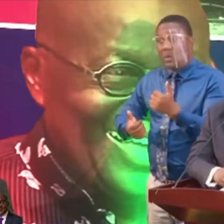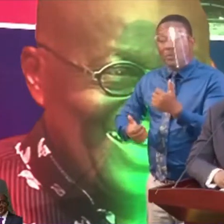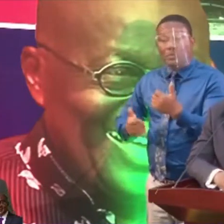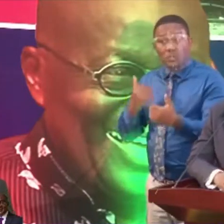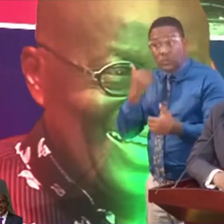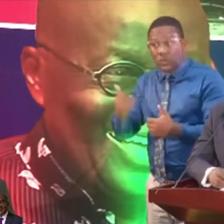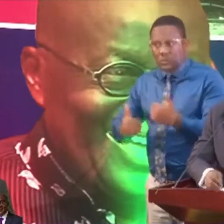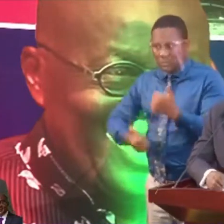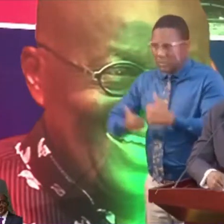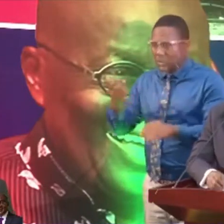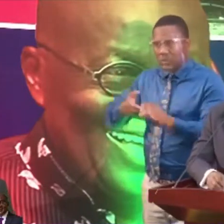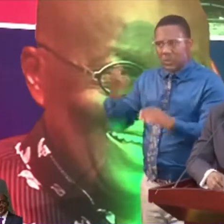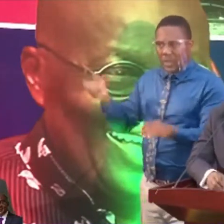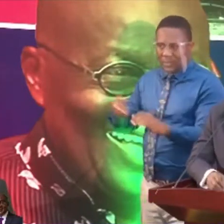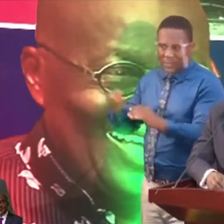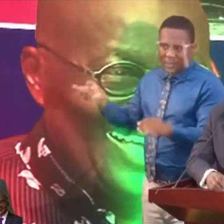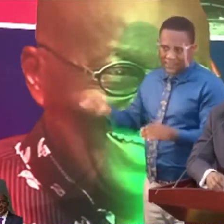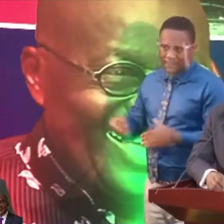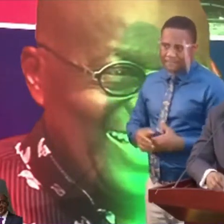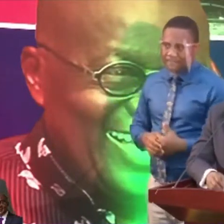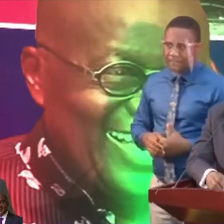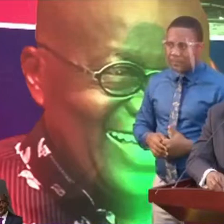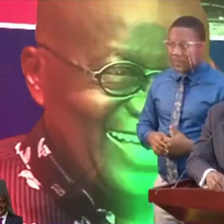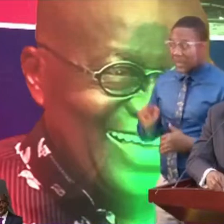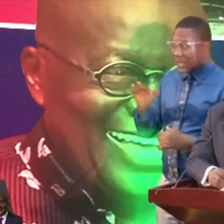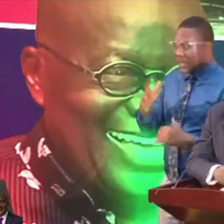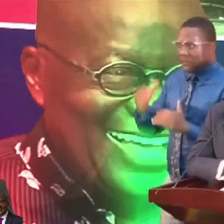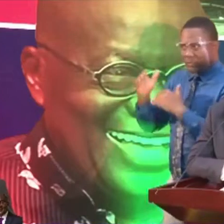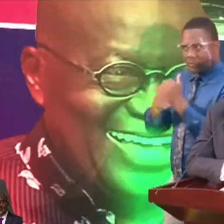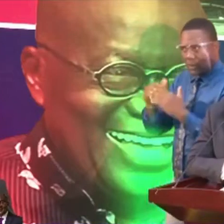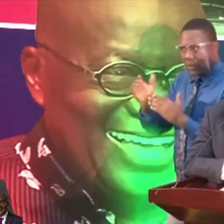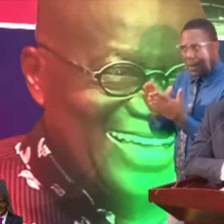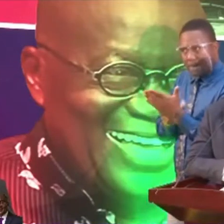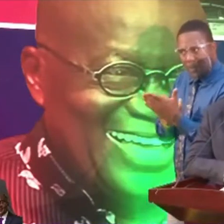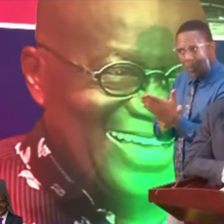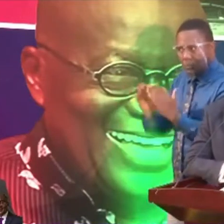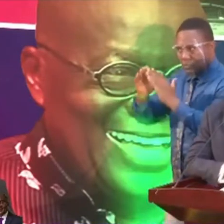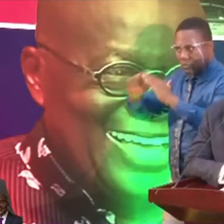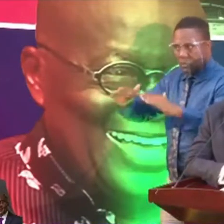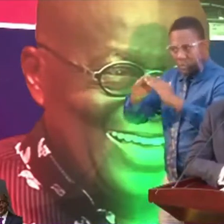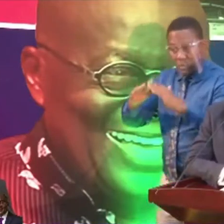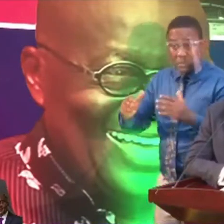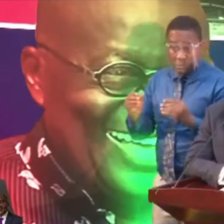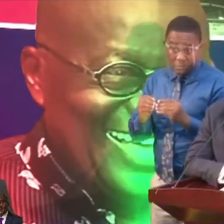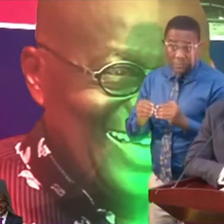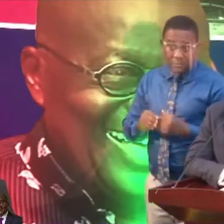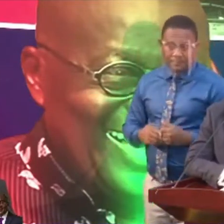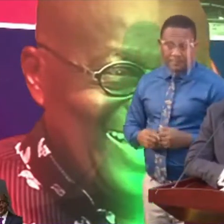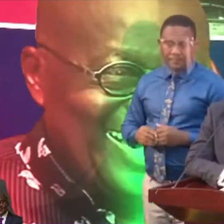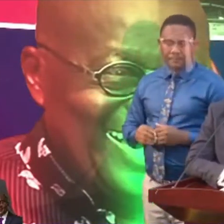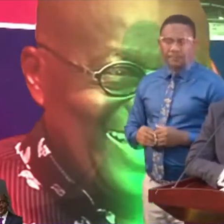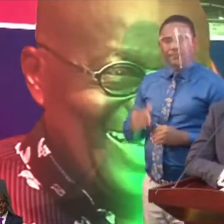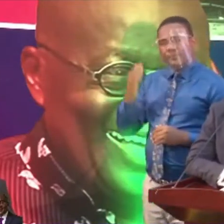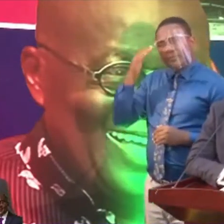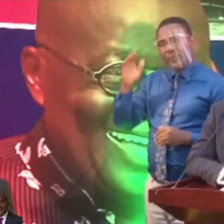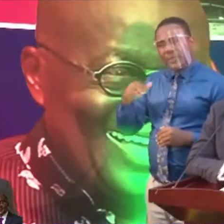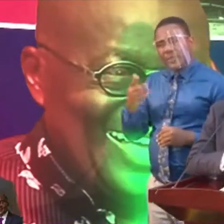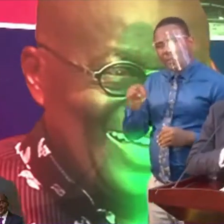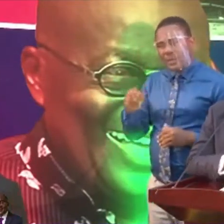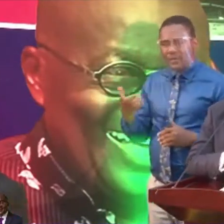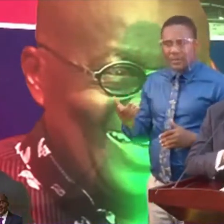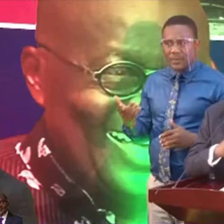meeting the infrastructural requirement. But, you know, one of the things about double track is it's